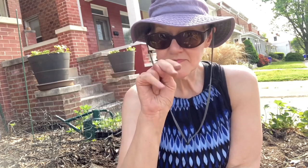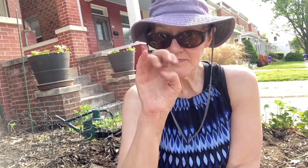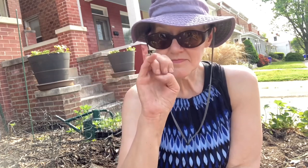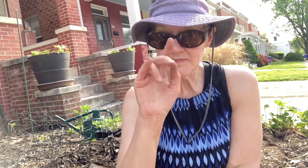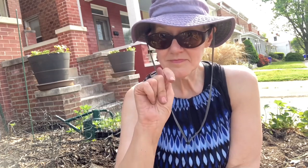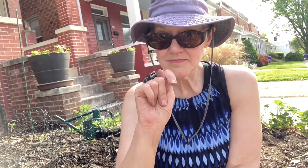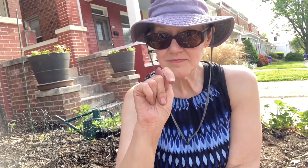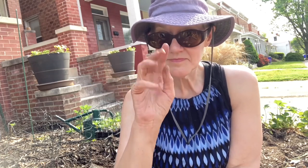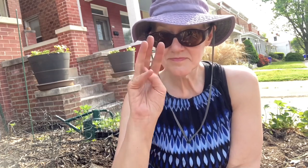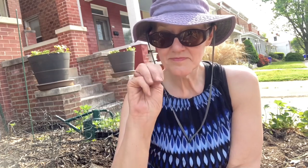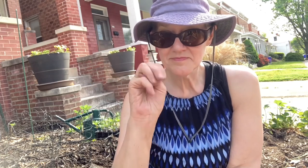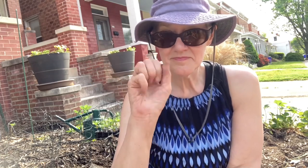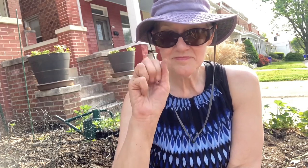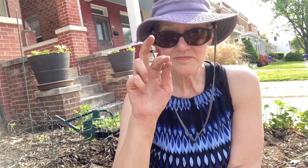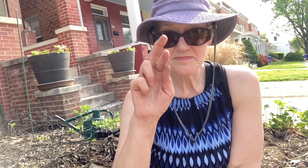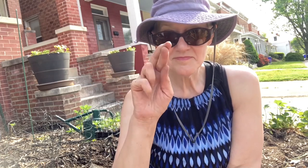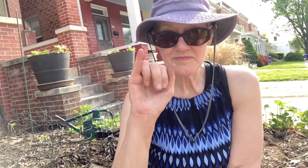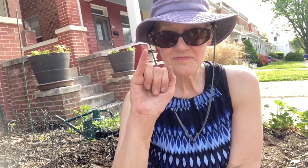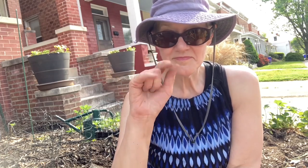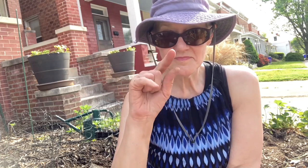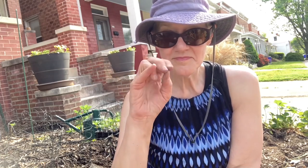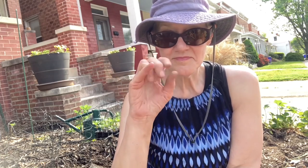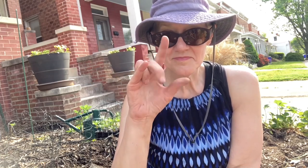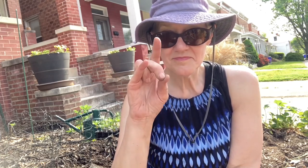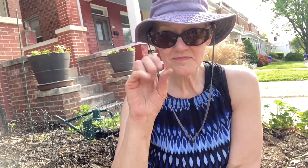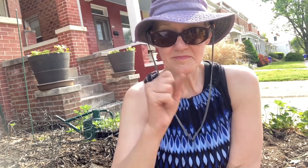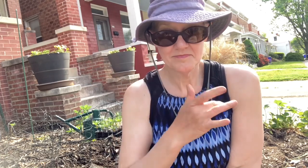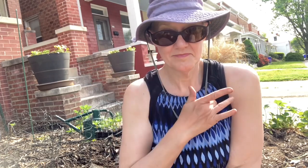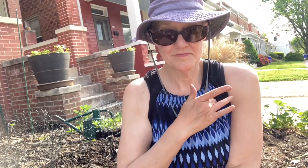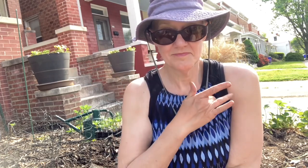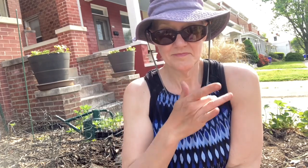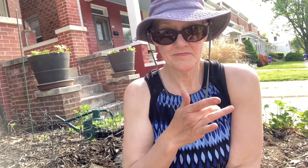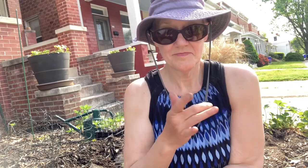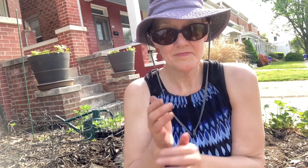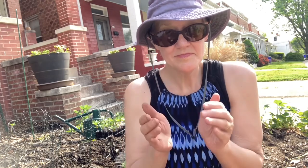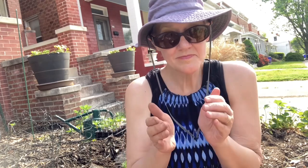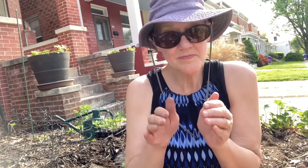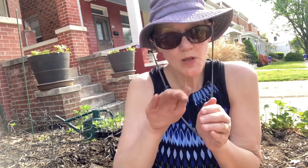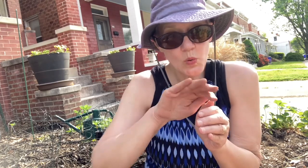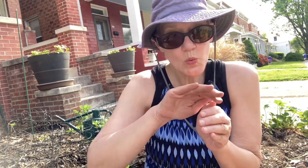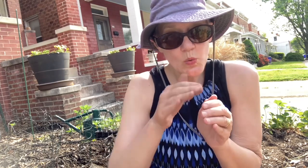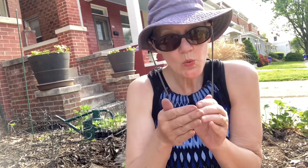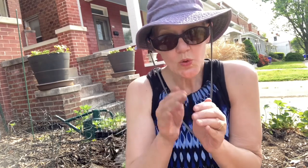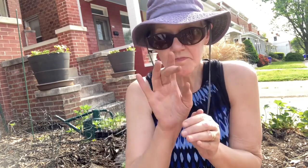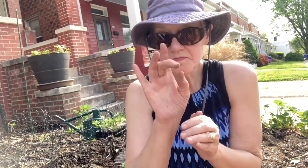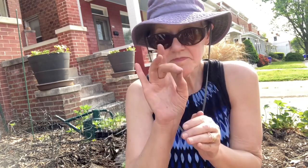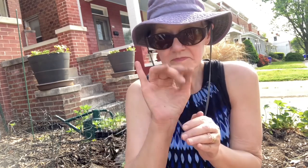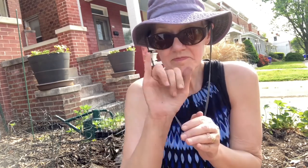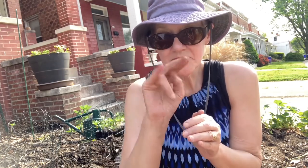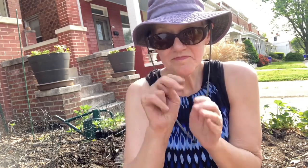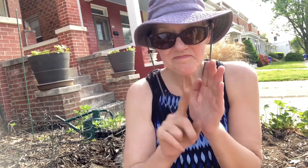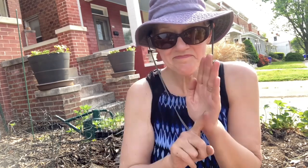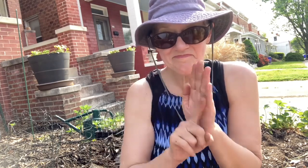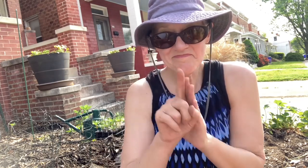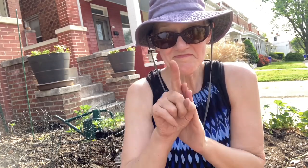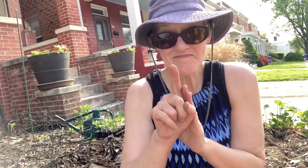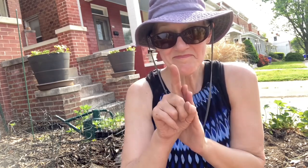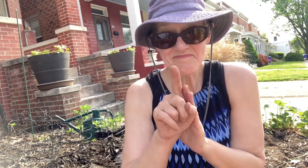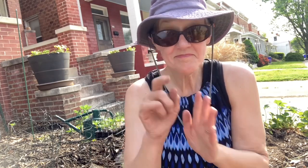Signet marigolds. They tend to be more rounded at the top and only